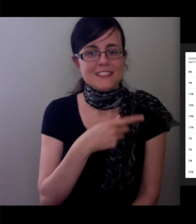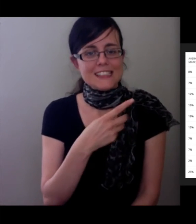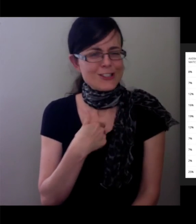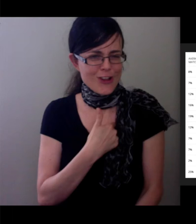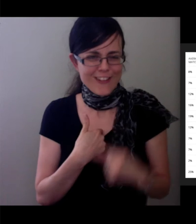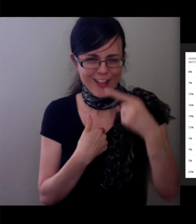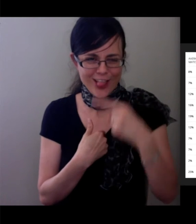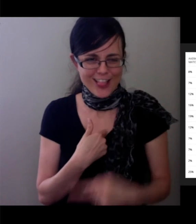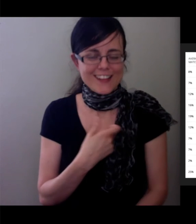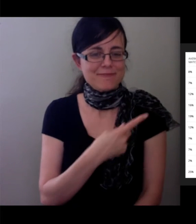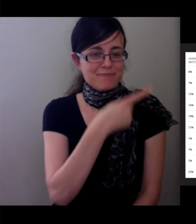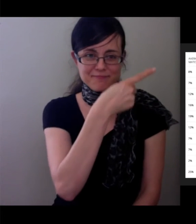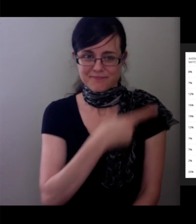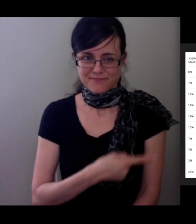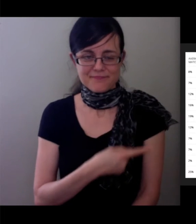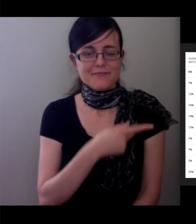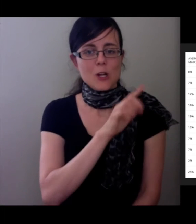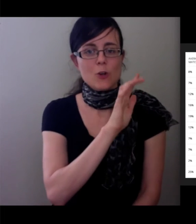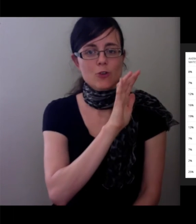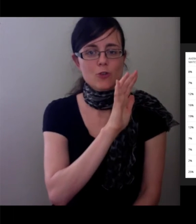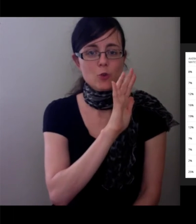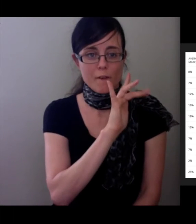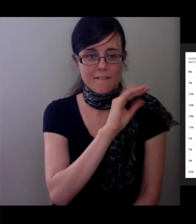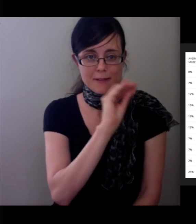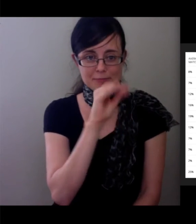screen. Sorry, I was pointing to the wrong side.